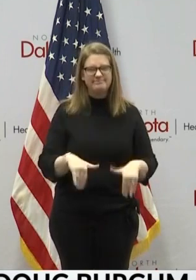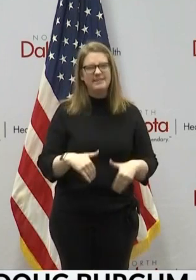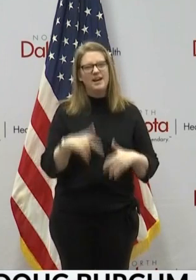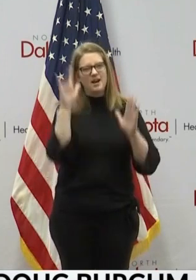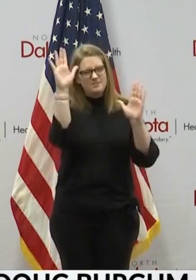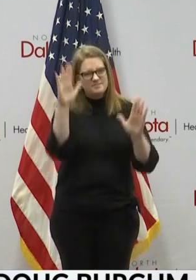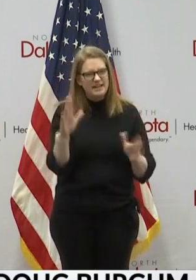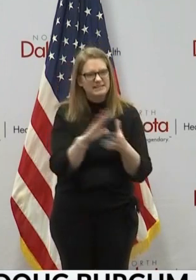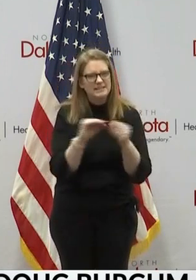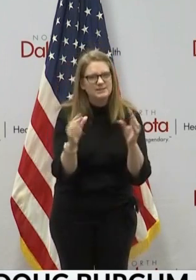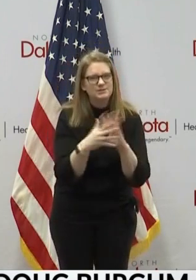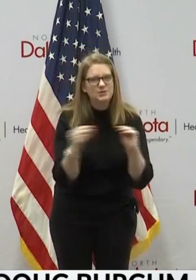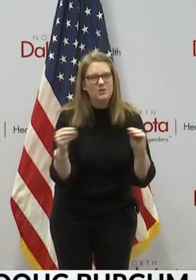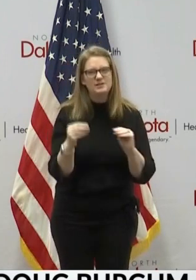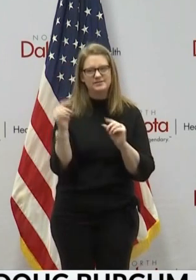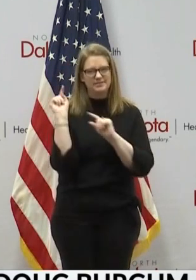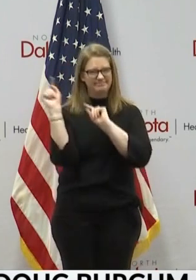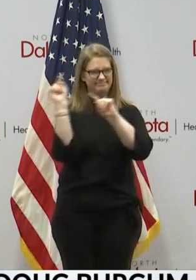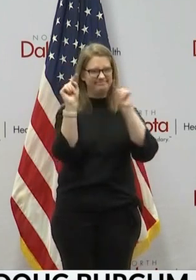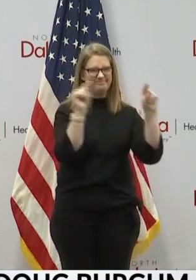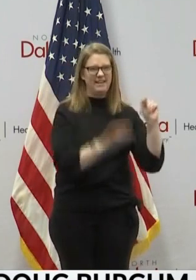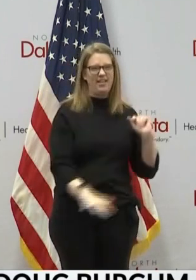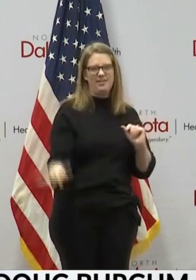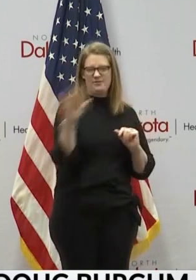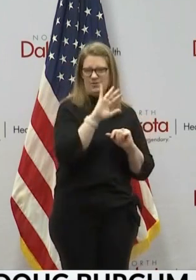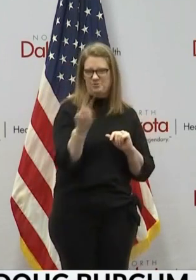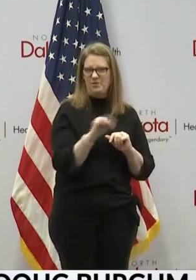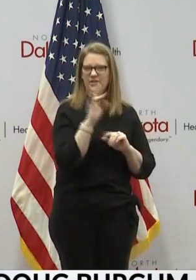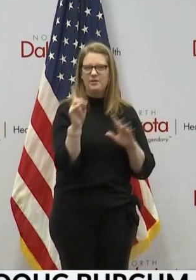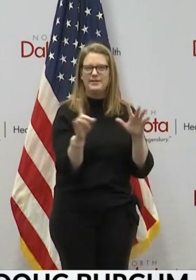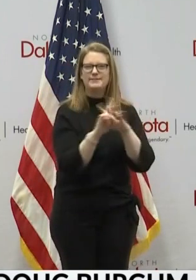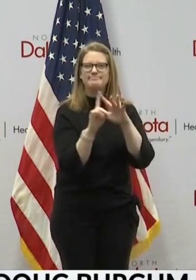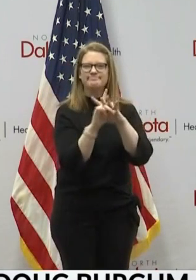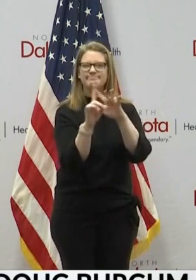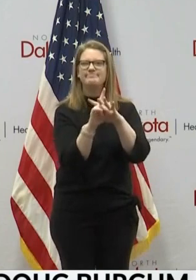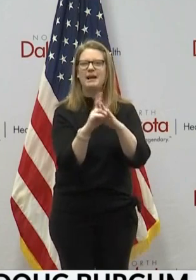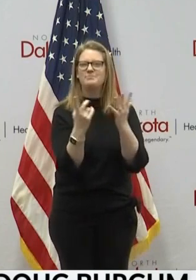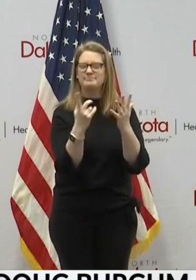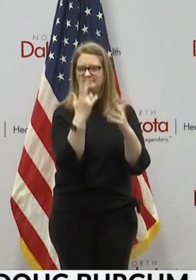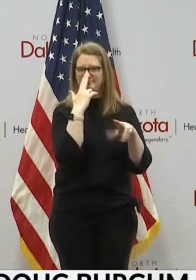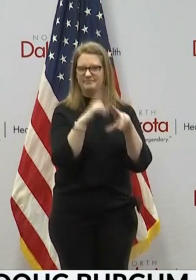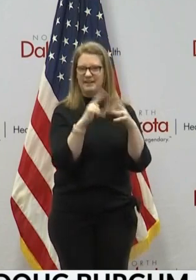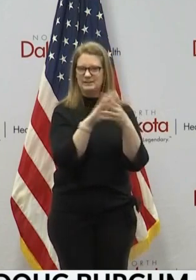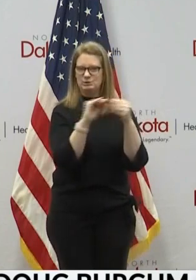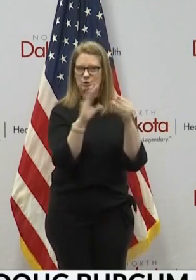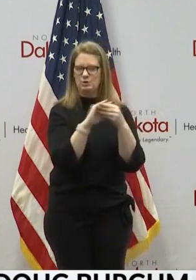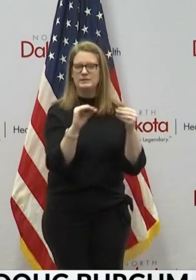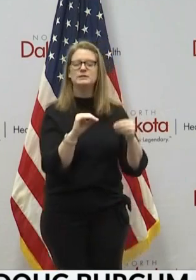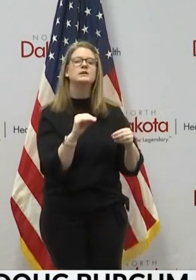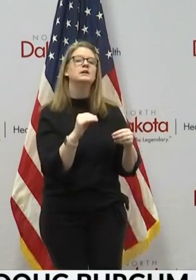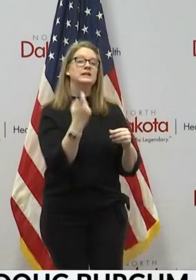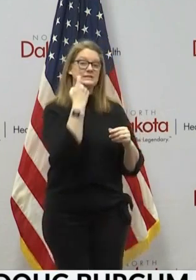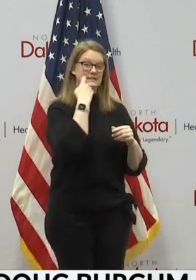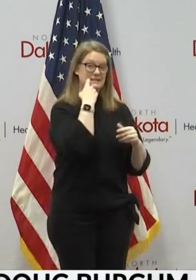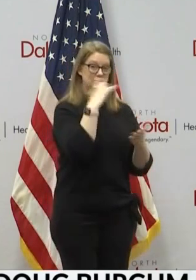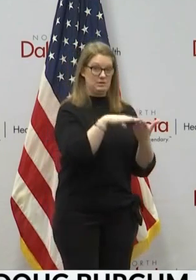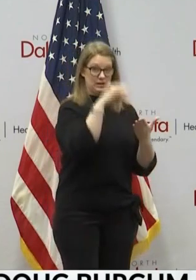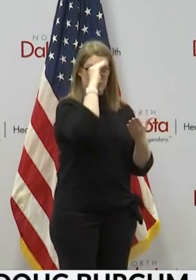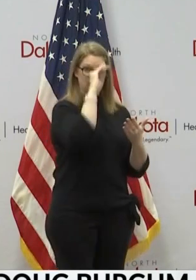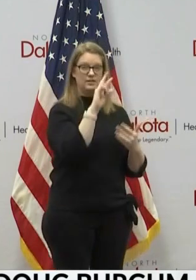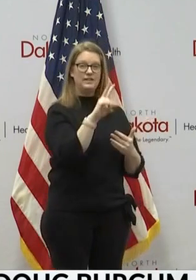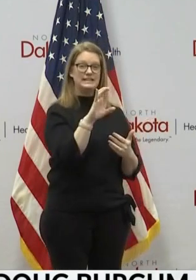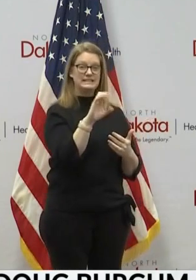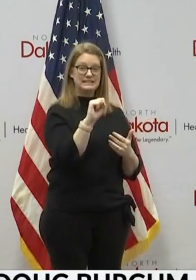are stepping up to fill critical needs in this crisis, and so I wanted to share a couple of those. We recently learned that Valley City